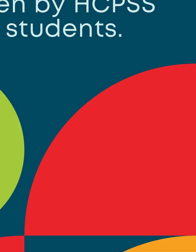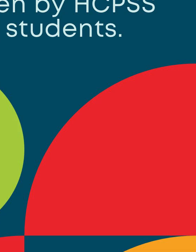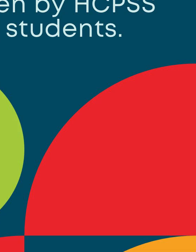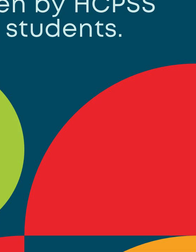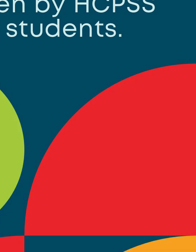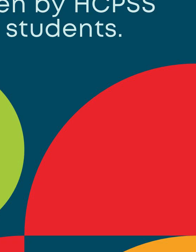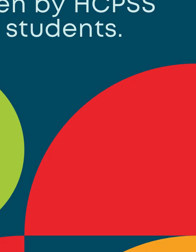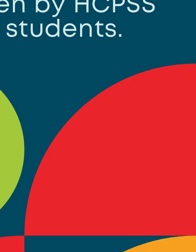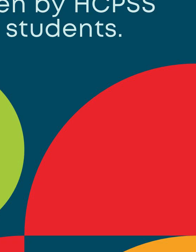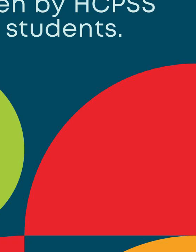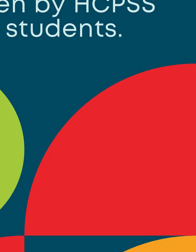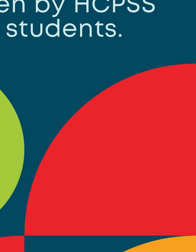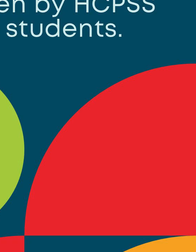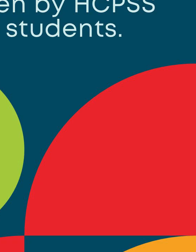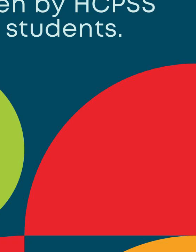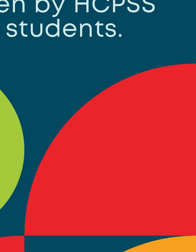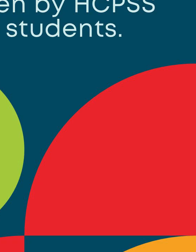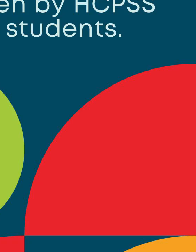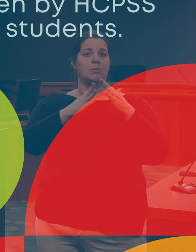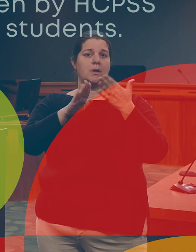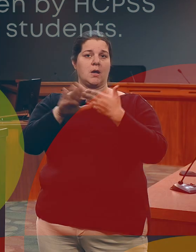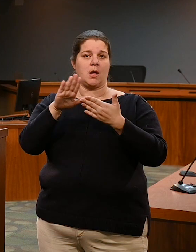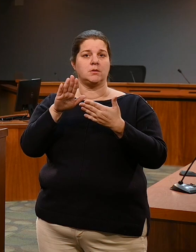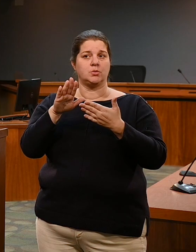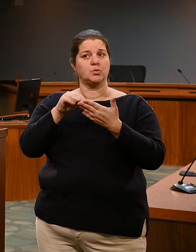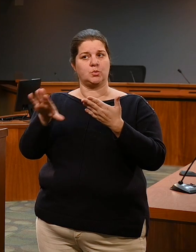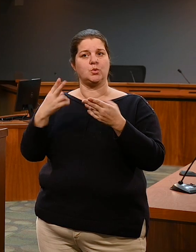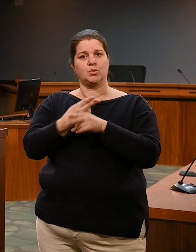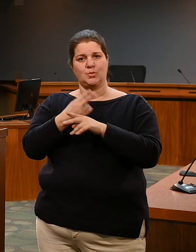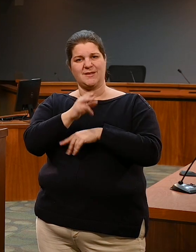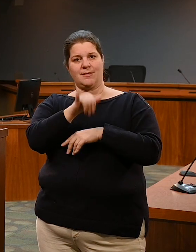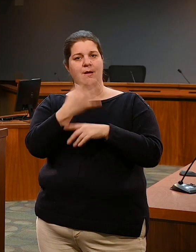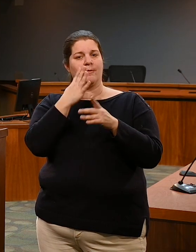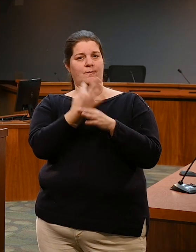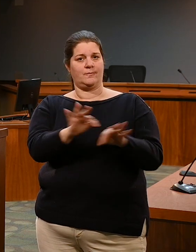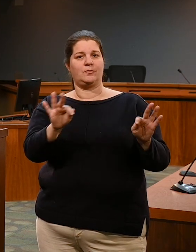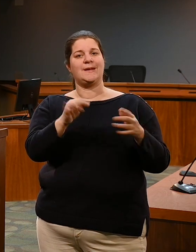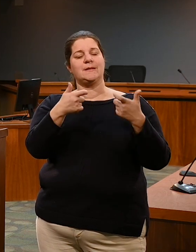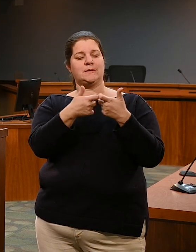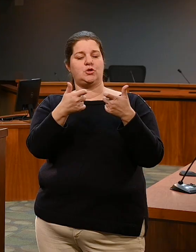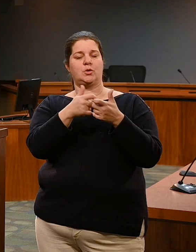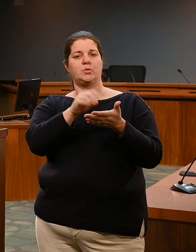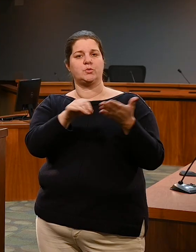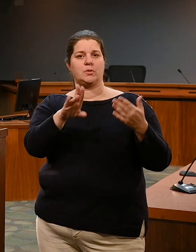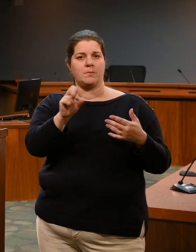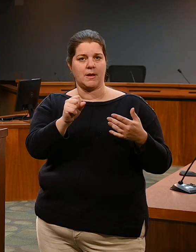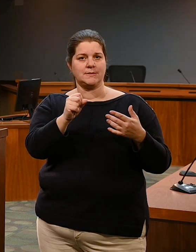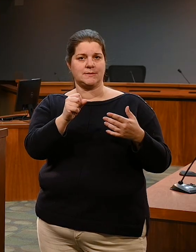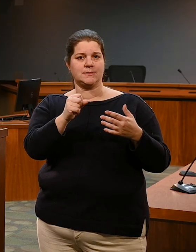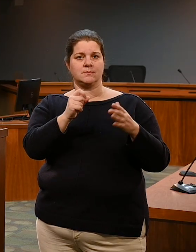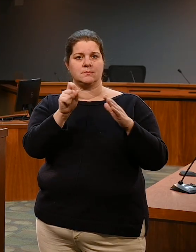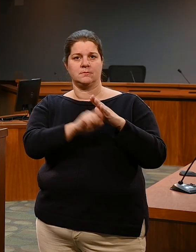our public school system and community college students have used free digital student bus passes through RTA.